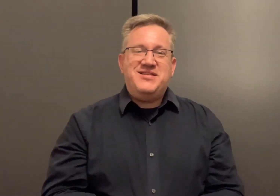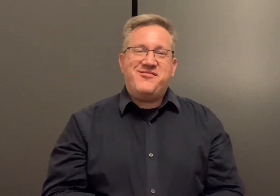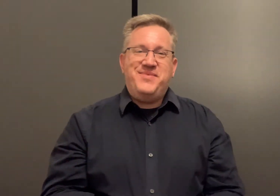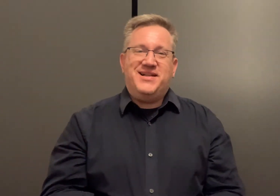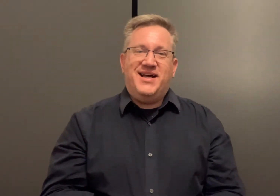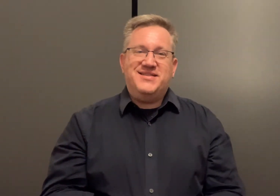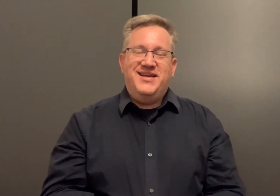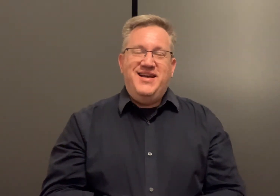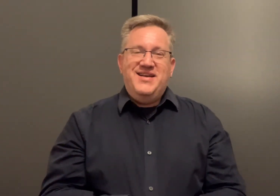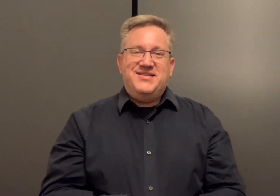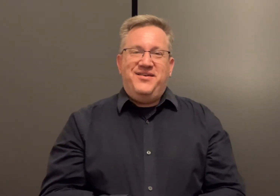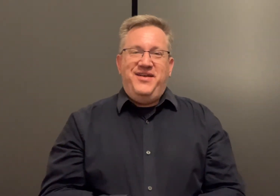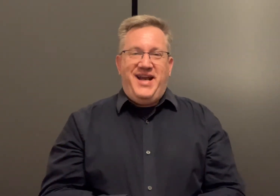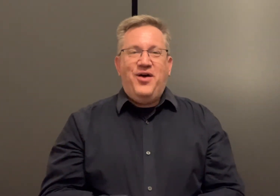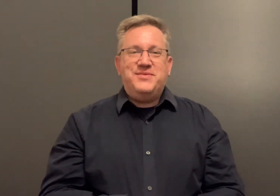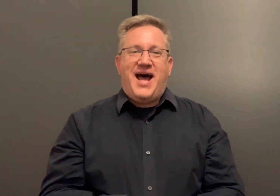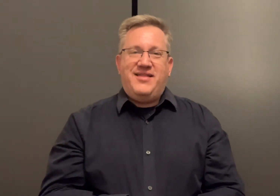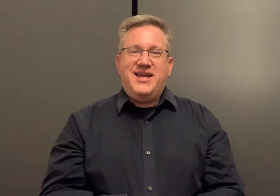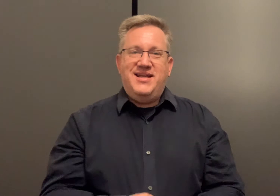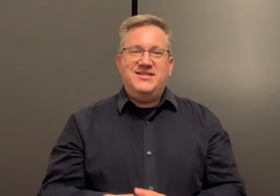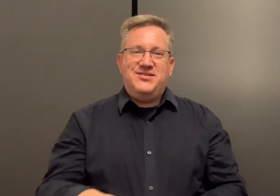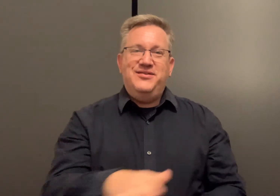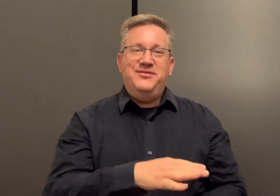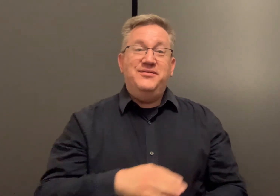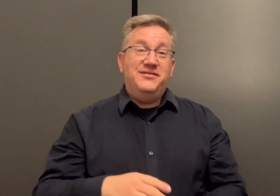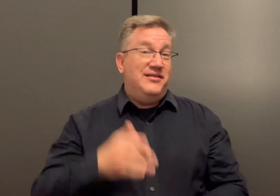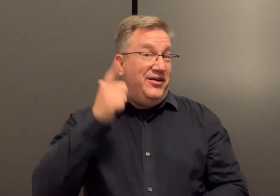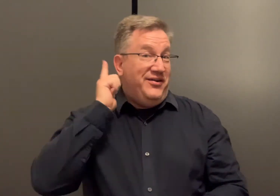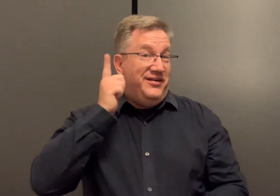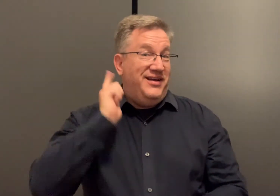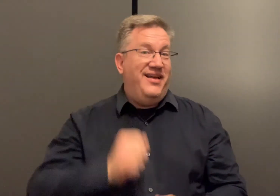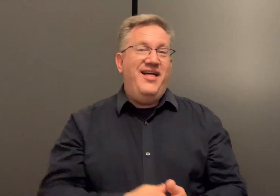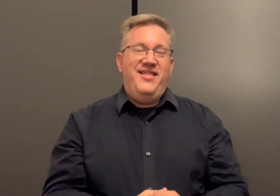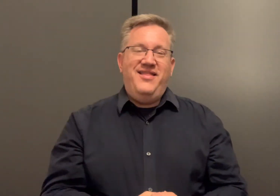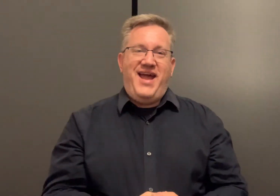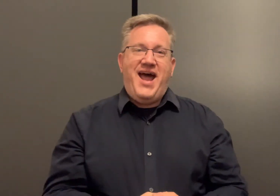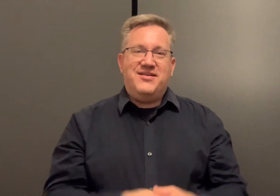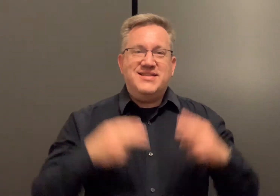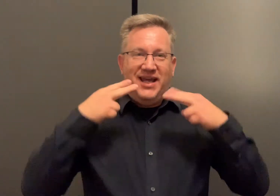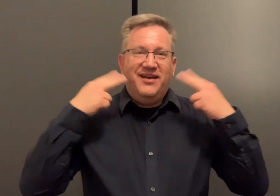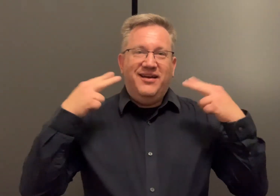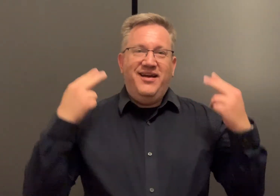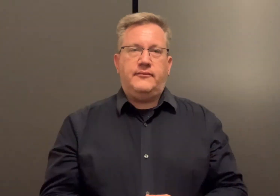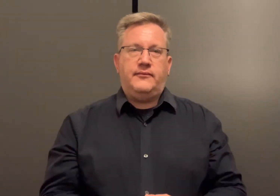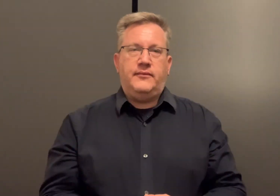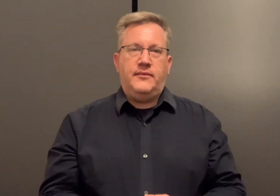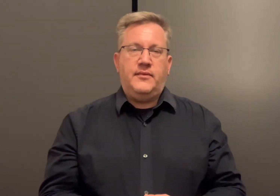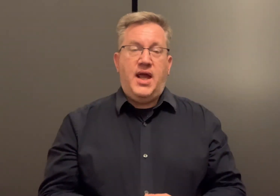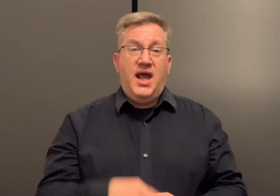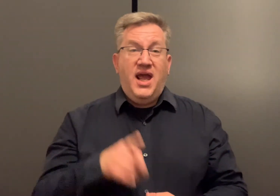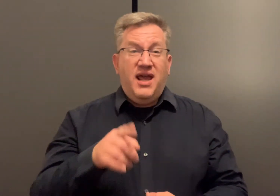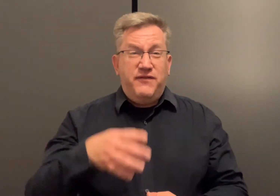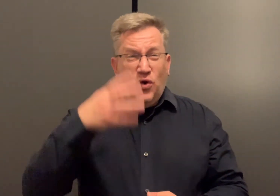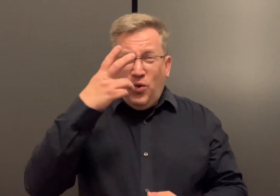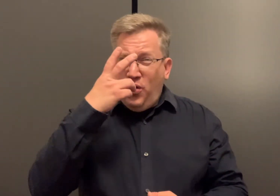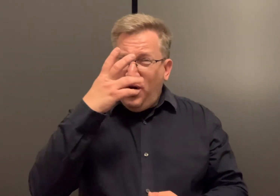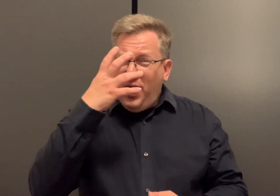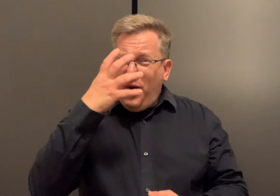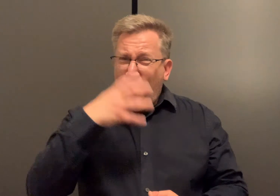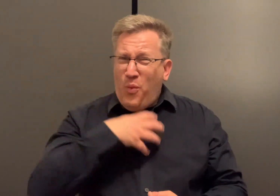therapy class. So it helped other kids to learn how to sing. If you're